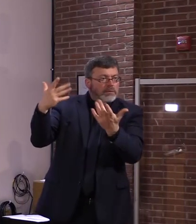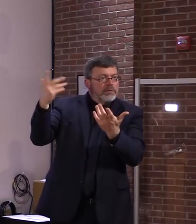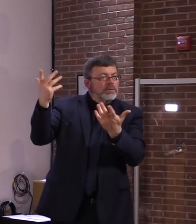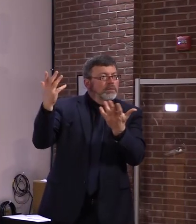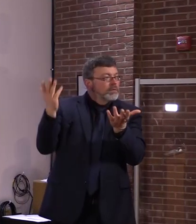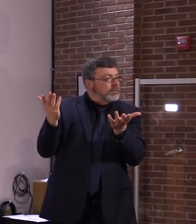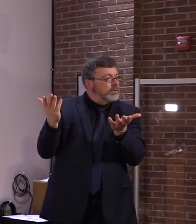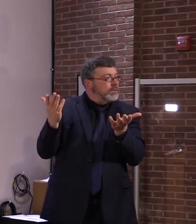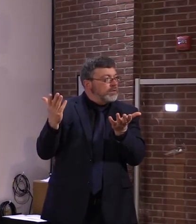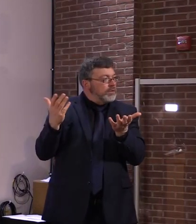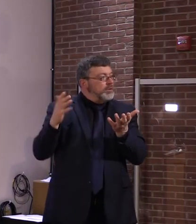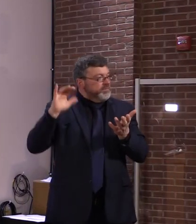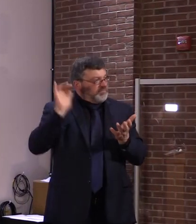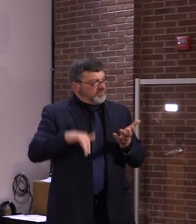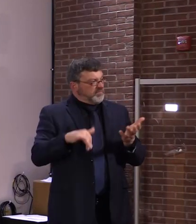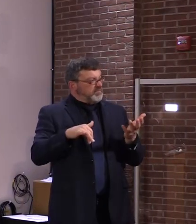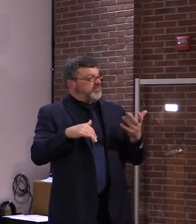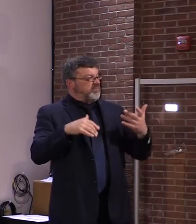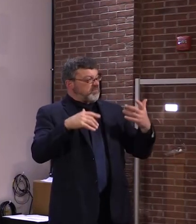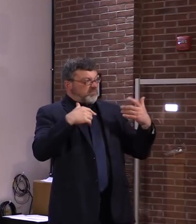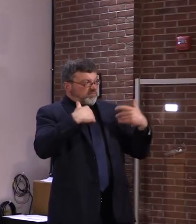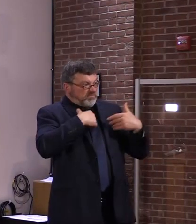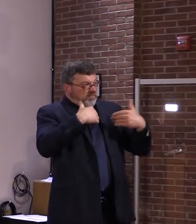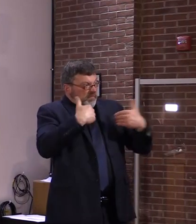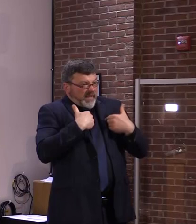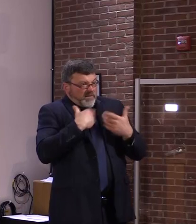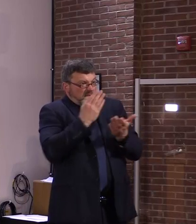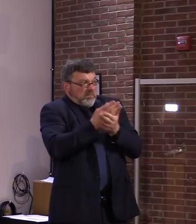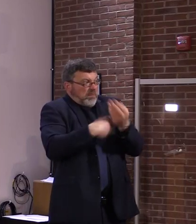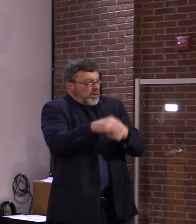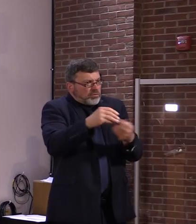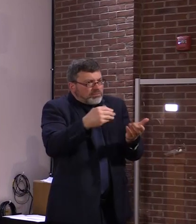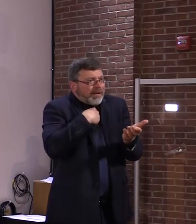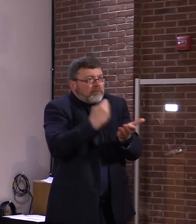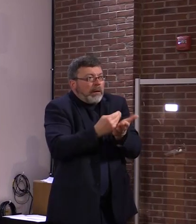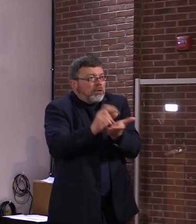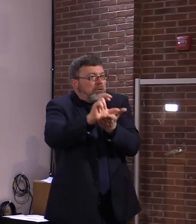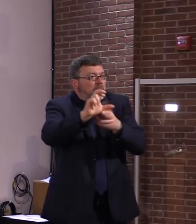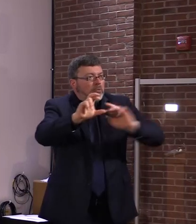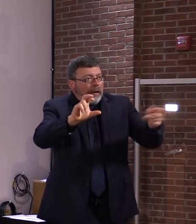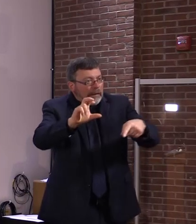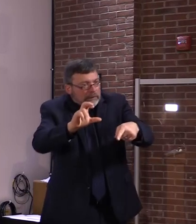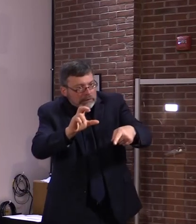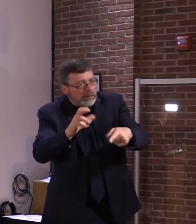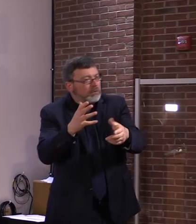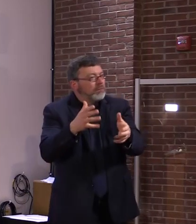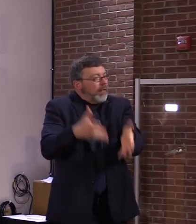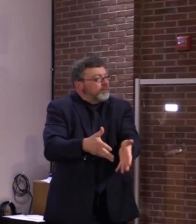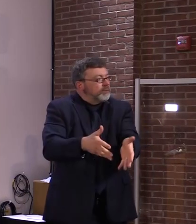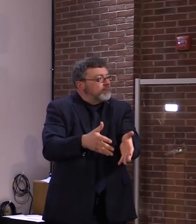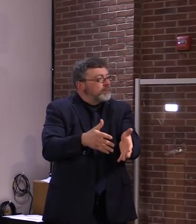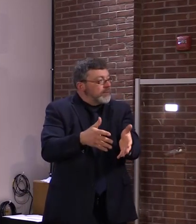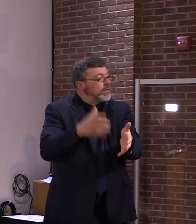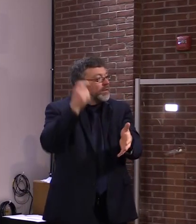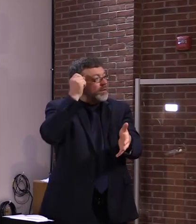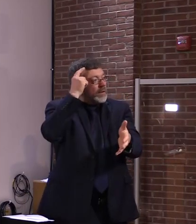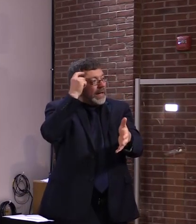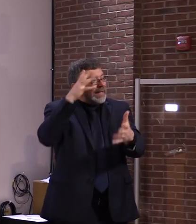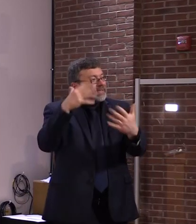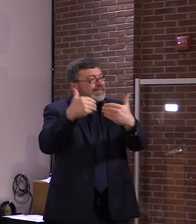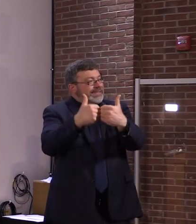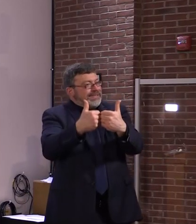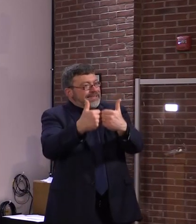thought we were going to have a huge deficit. And now we have upwards to a $300 million surplus in this